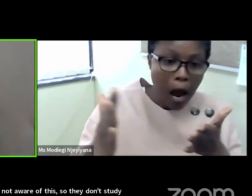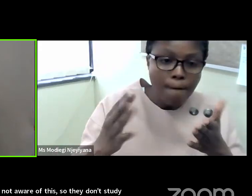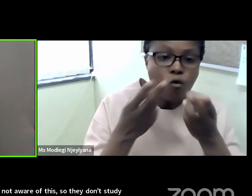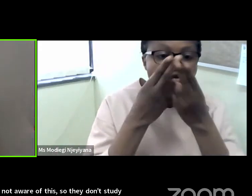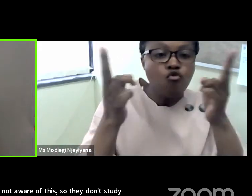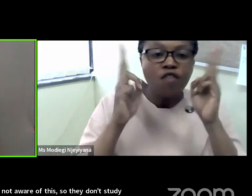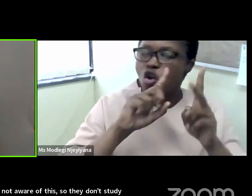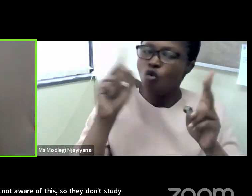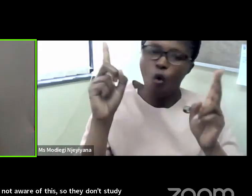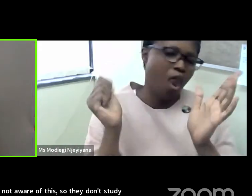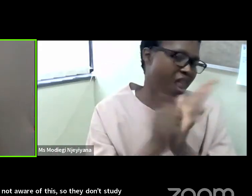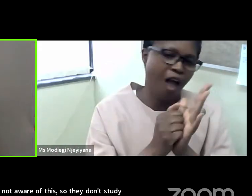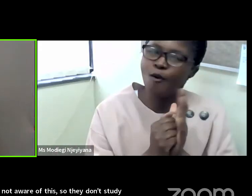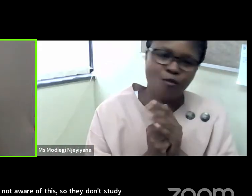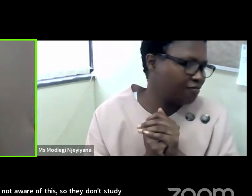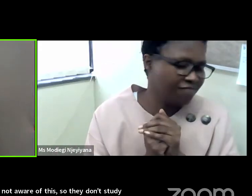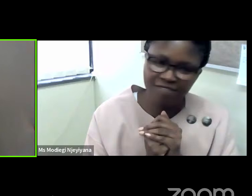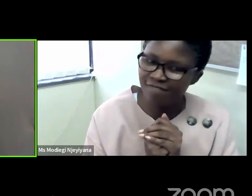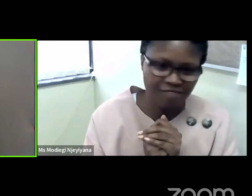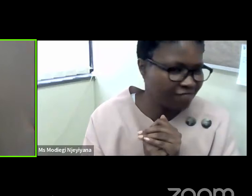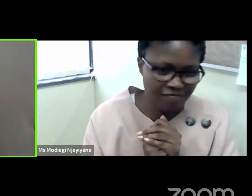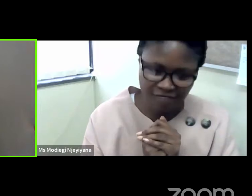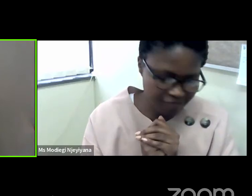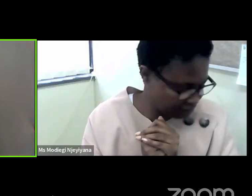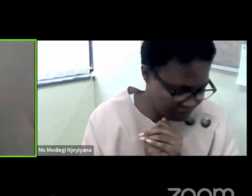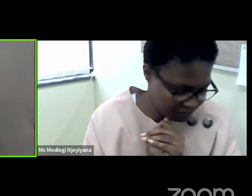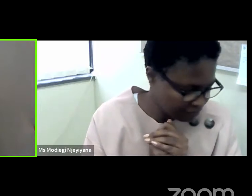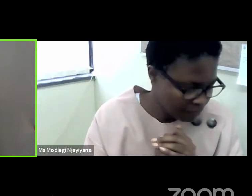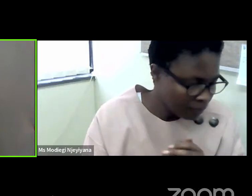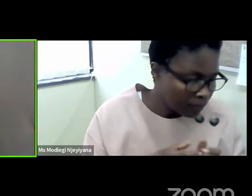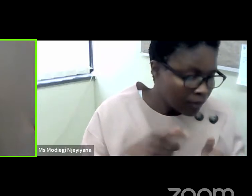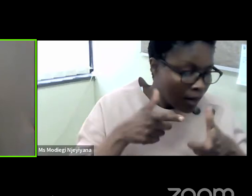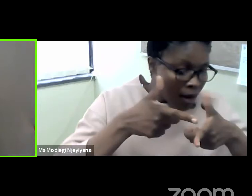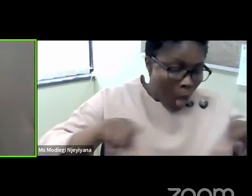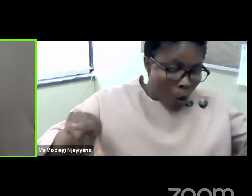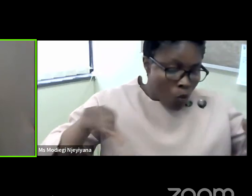Another way to accommodate or to ensure that we have our